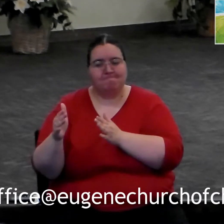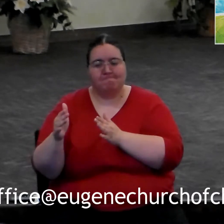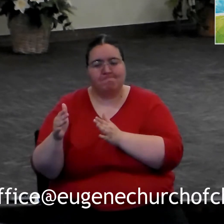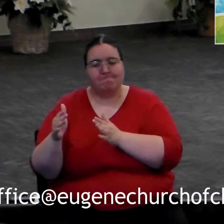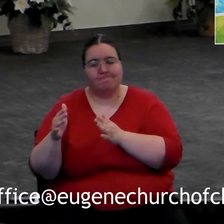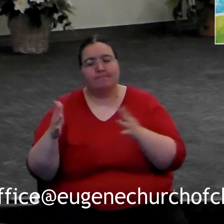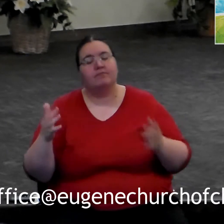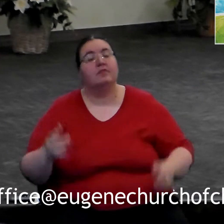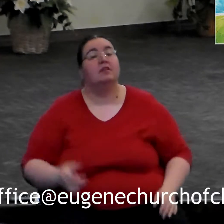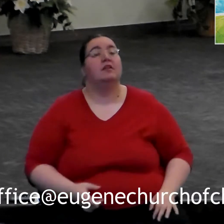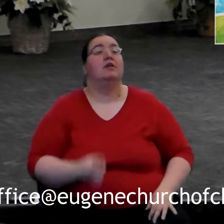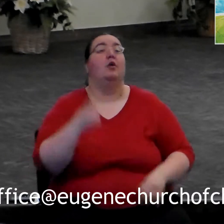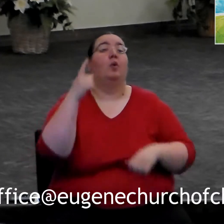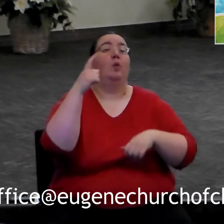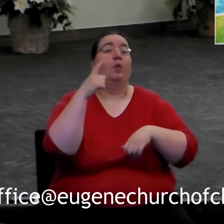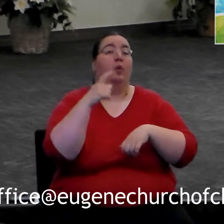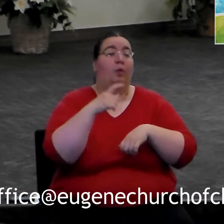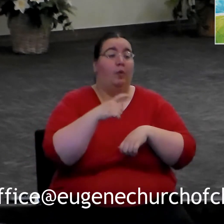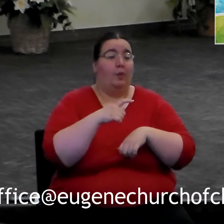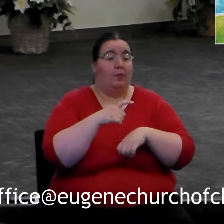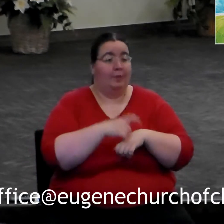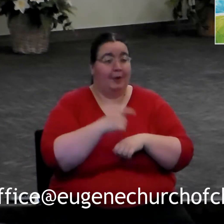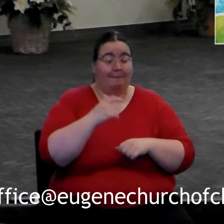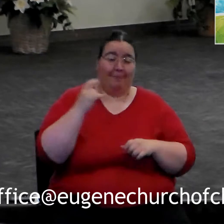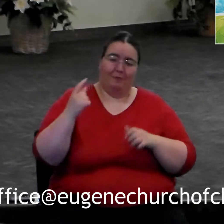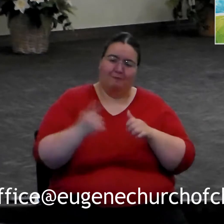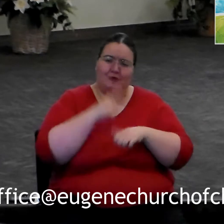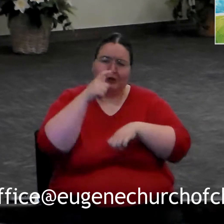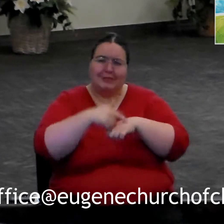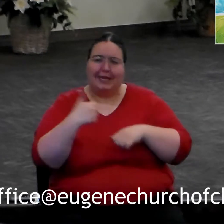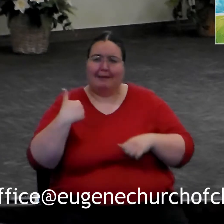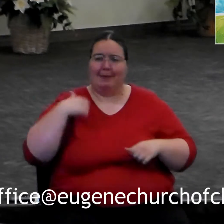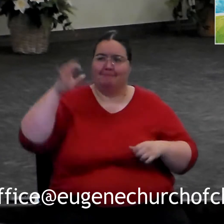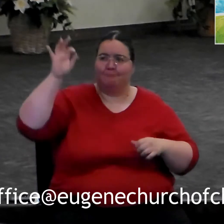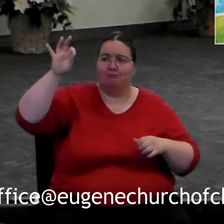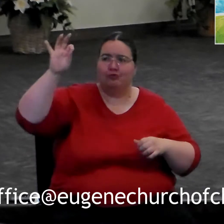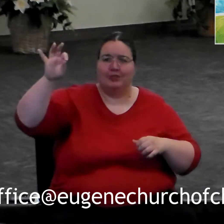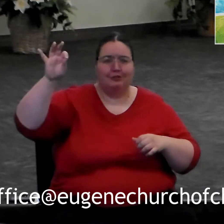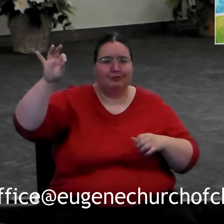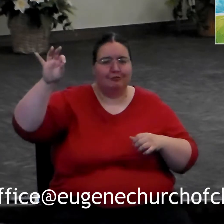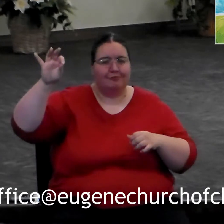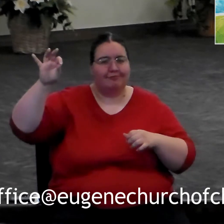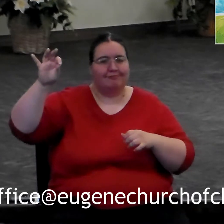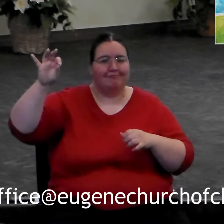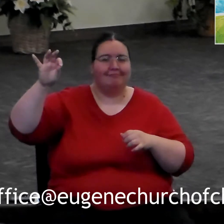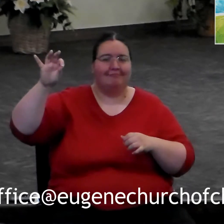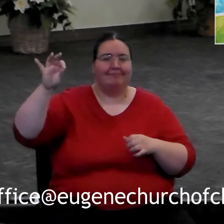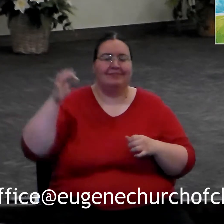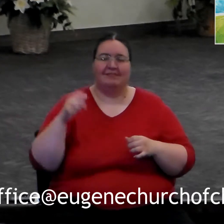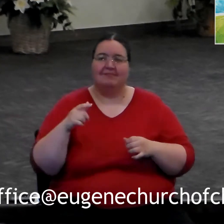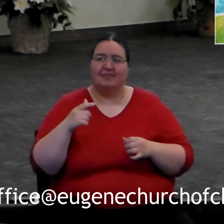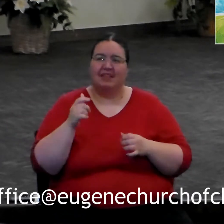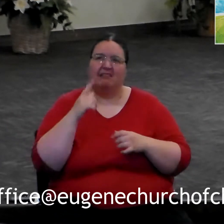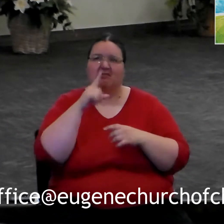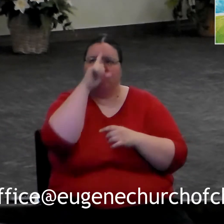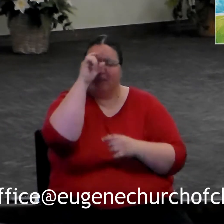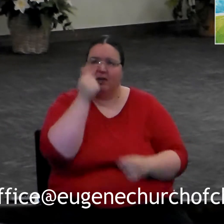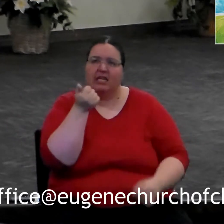The first time I preached a full-length sermon, I was a youth intern in Valdosta, Georgia in the summer of 1994. The preacher was going to be out of town